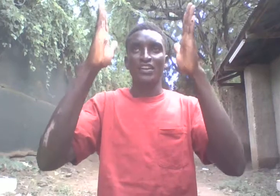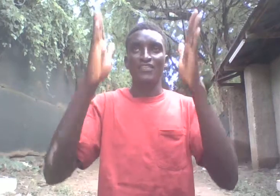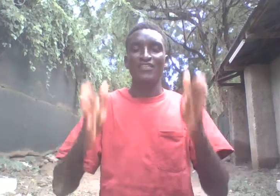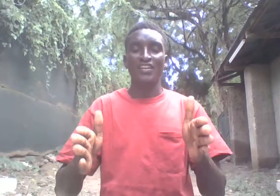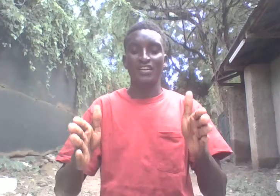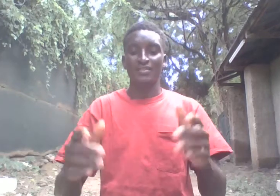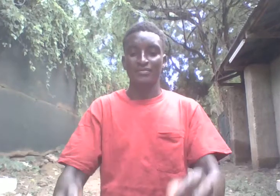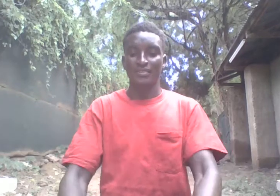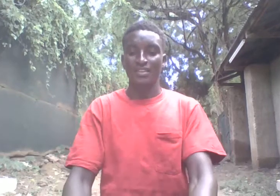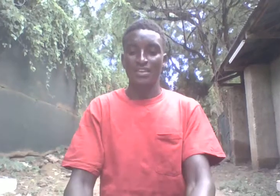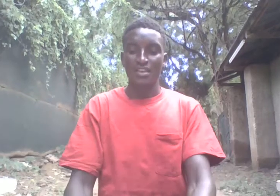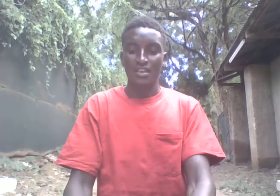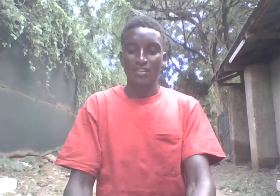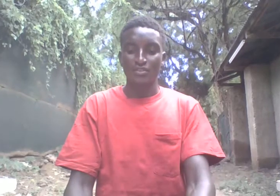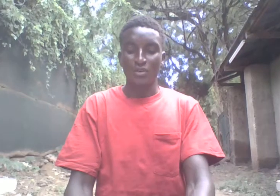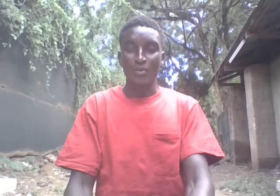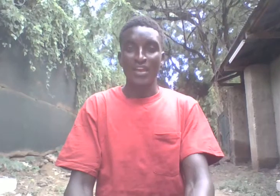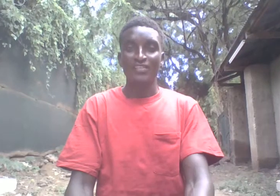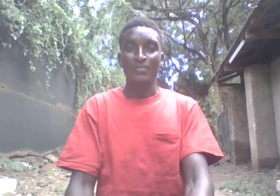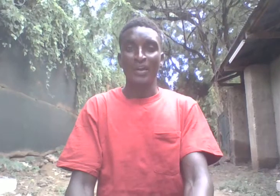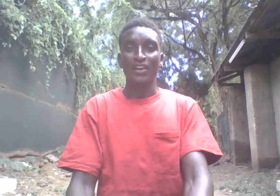photographer. So we have a pilot,